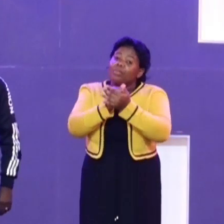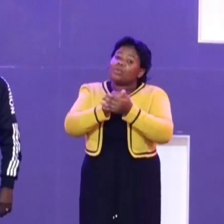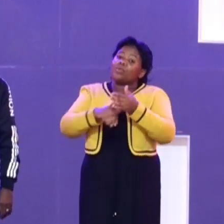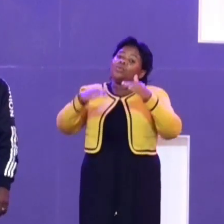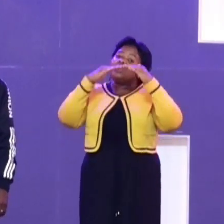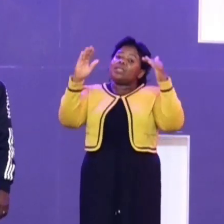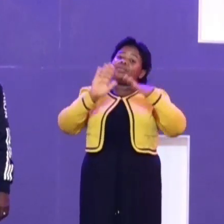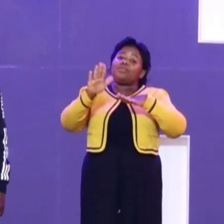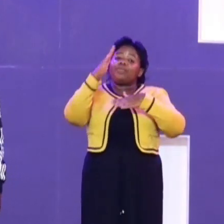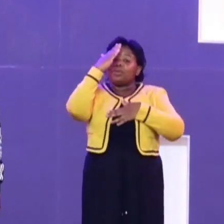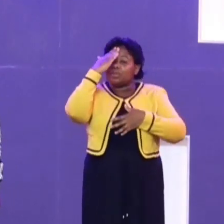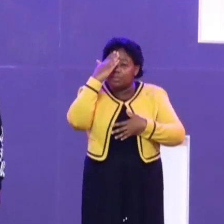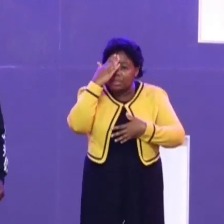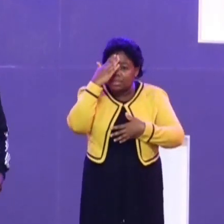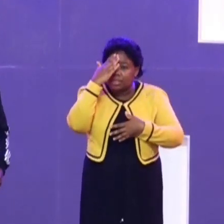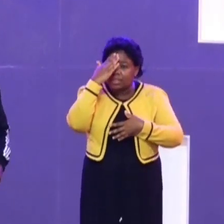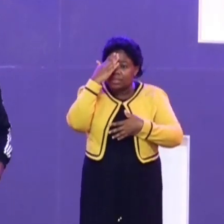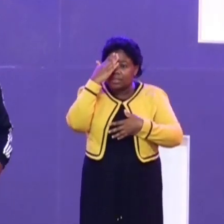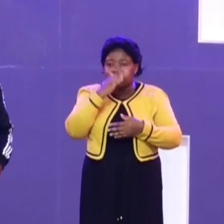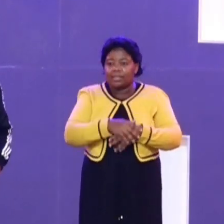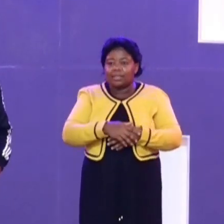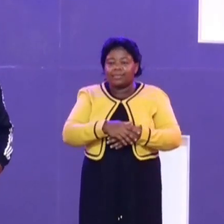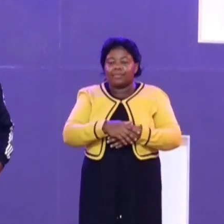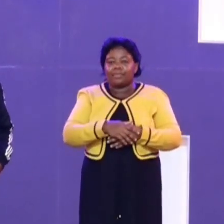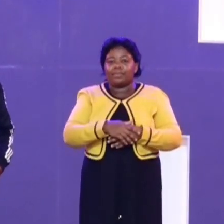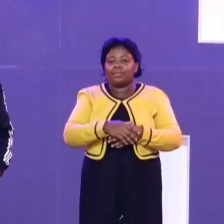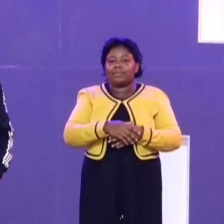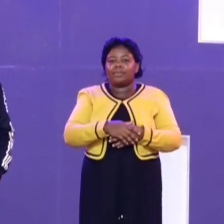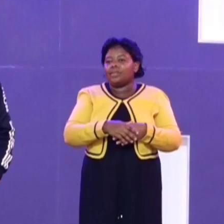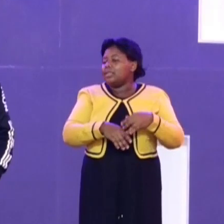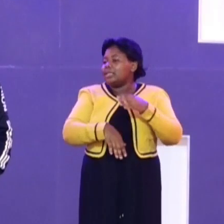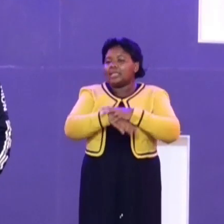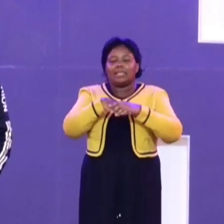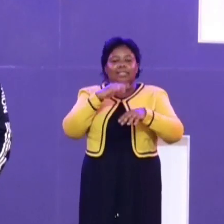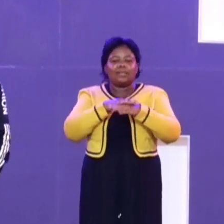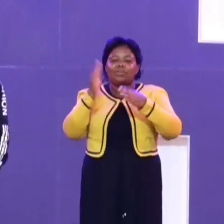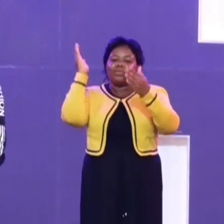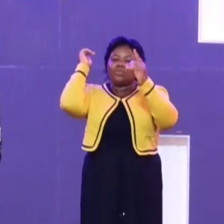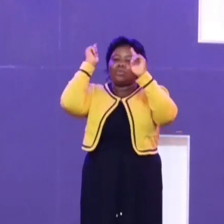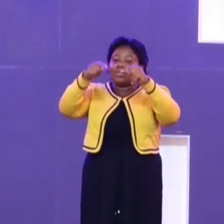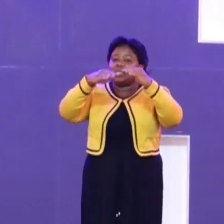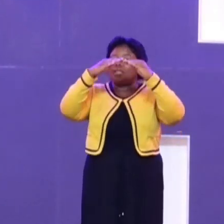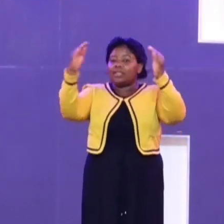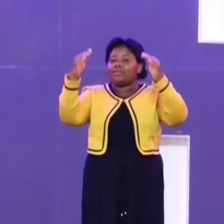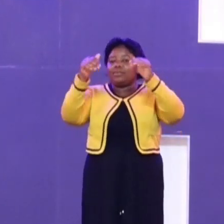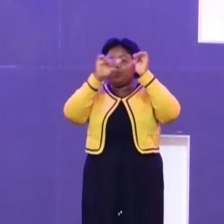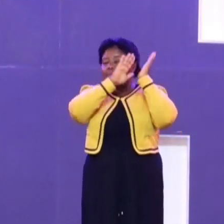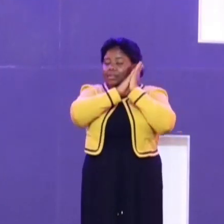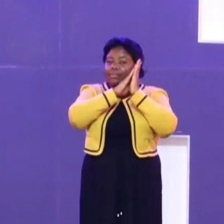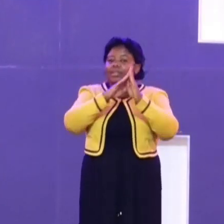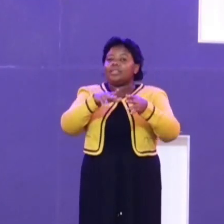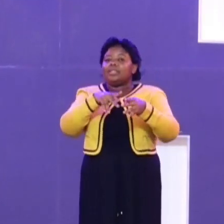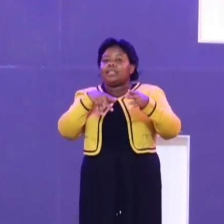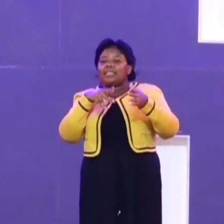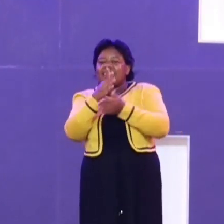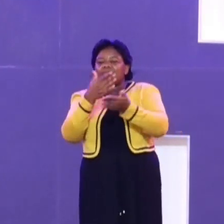yobweto wazobo because your level of humility tanaba kutoka kusula mu nyumba ya self contained has not yet reached the level of sleeping in a self contained